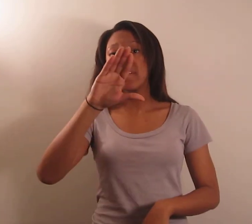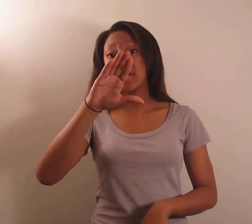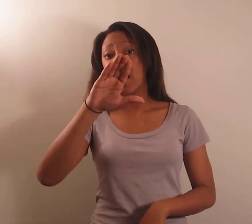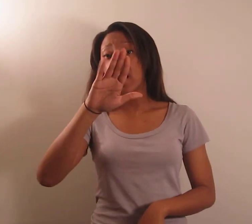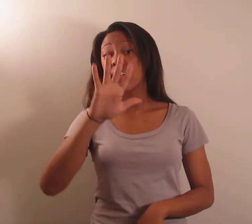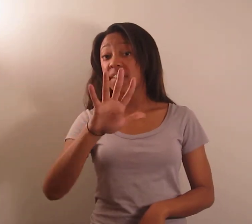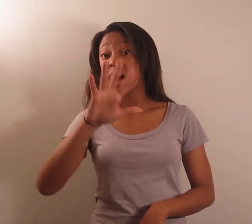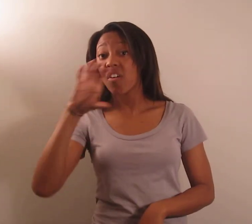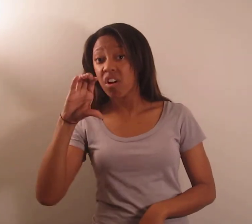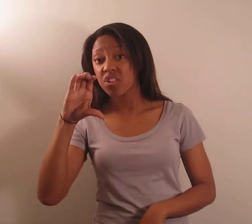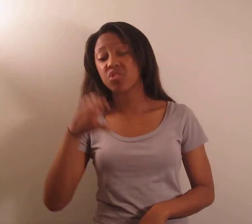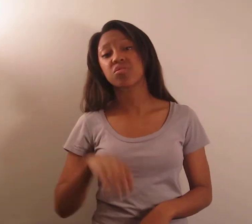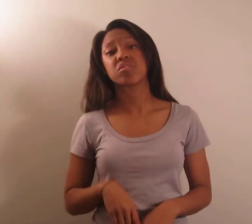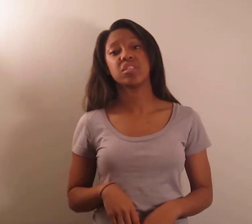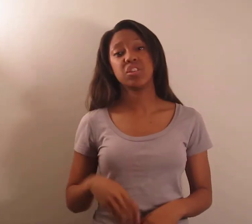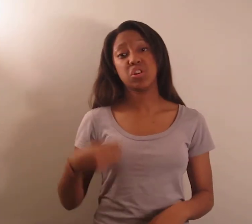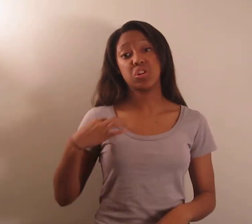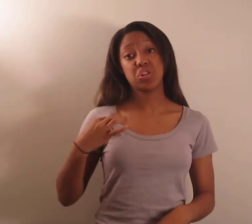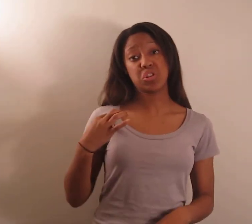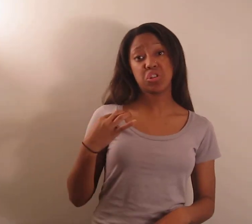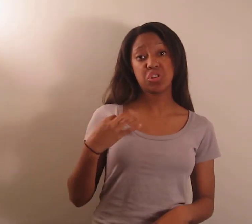Manhattan alone.